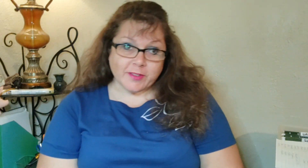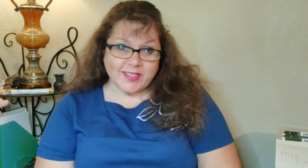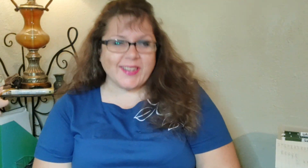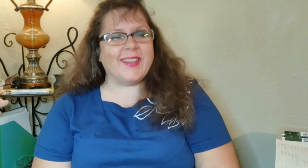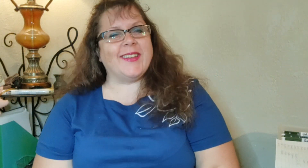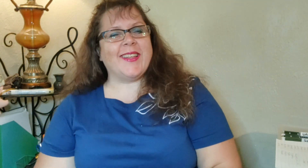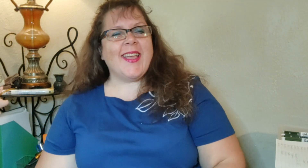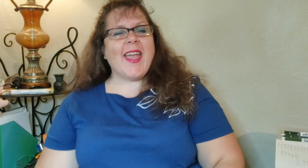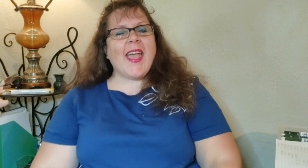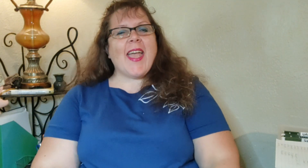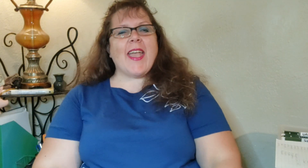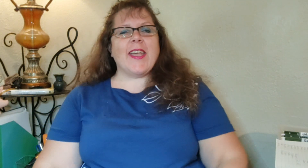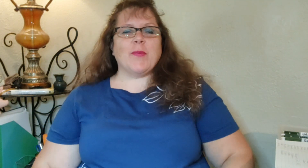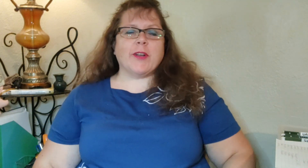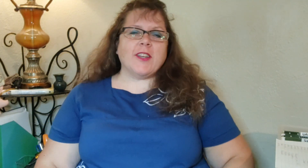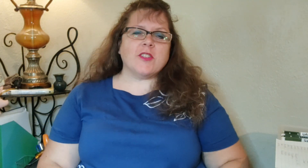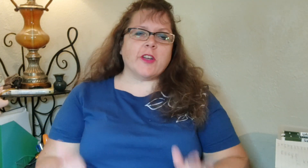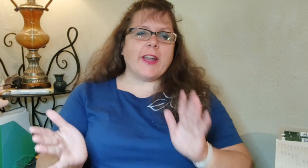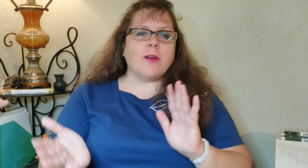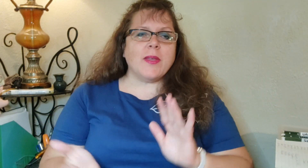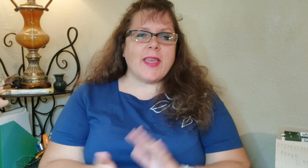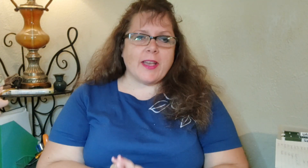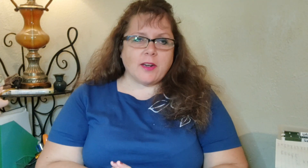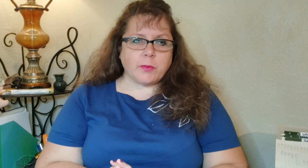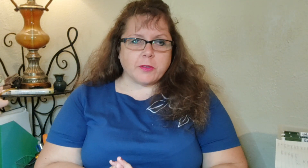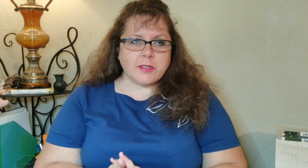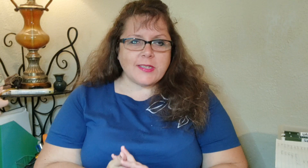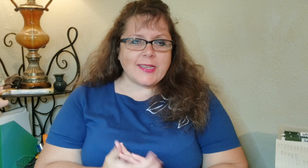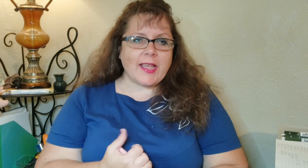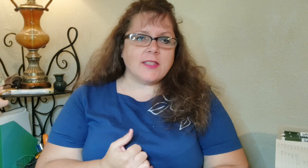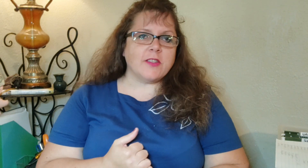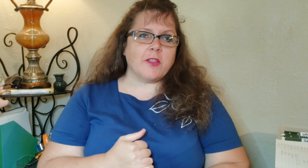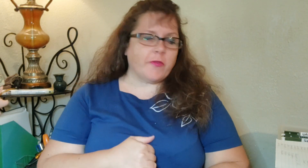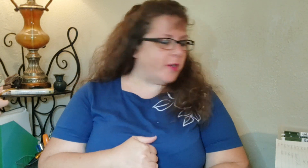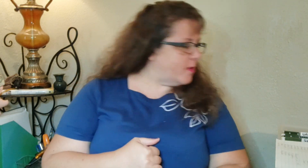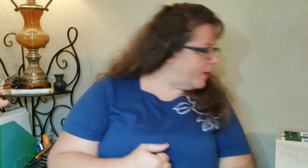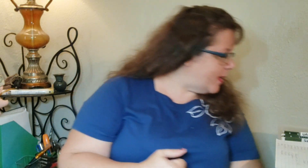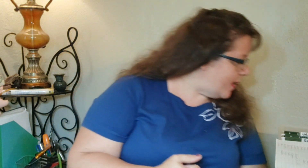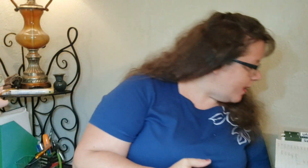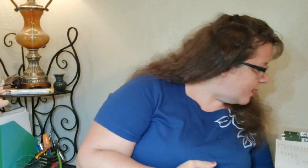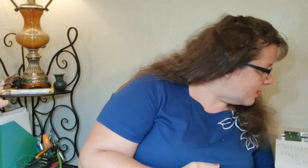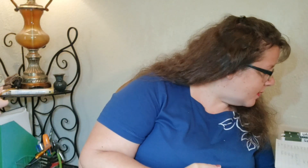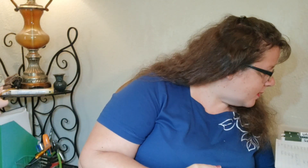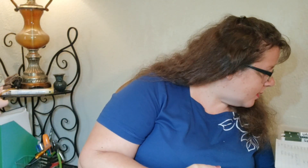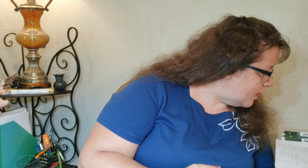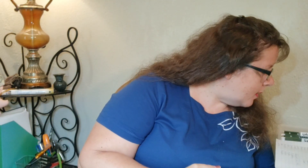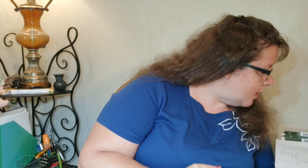animals. And we're going to start out with animals. So the first one is